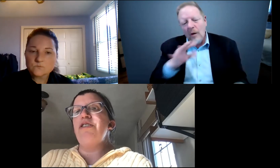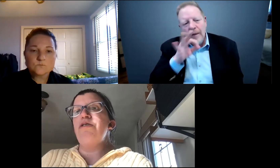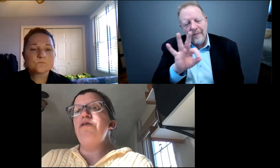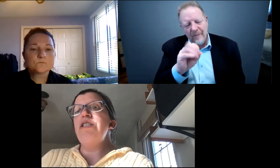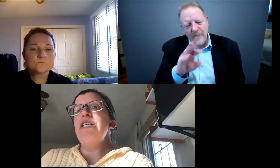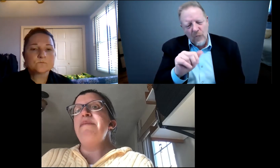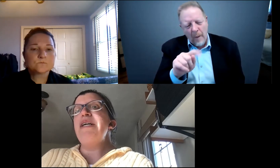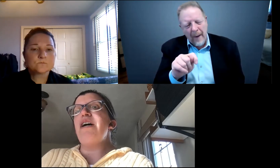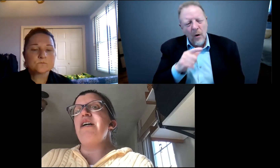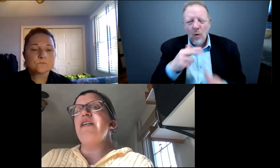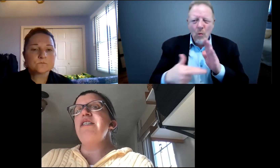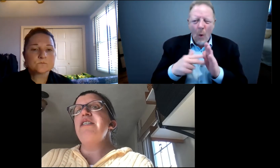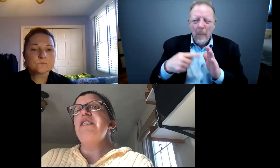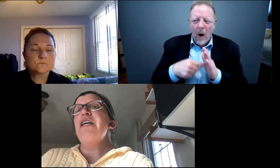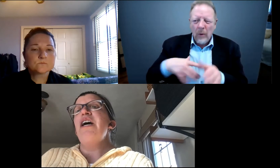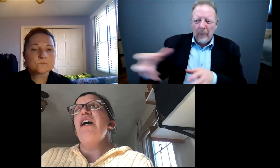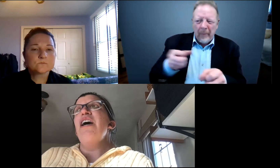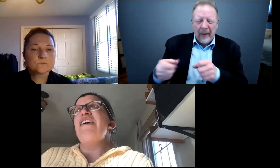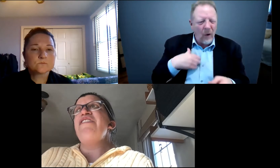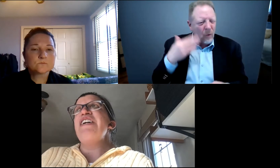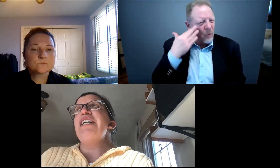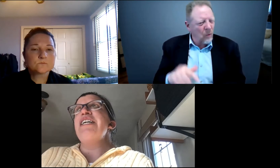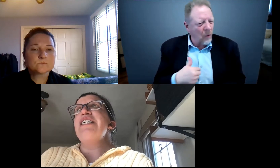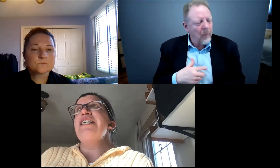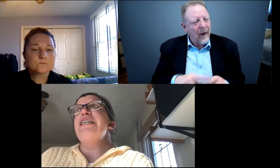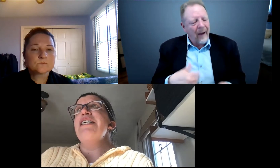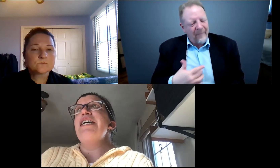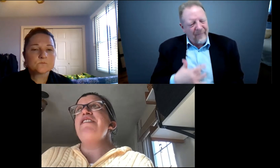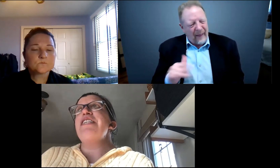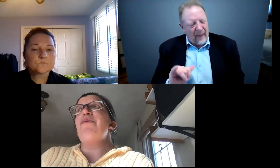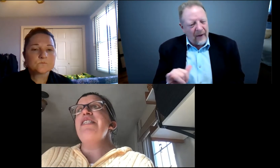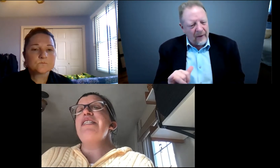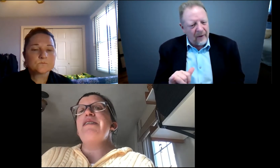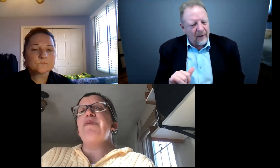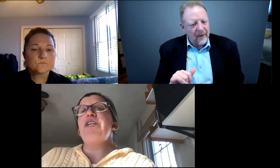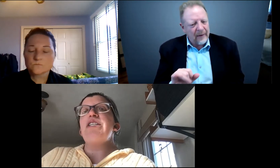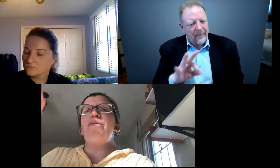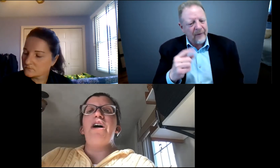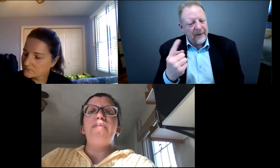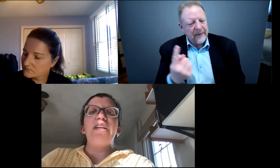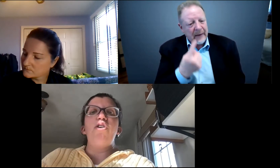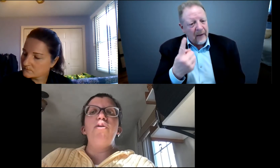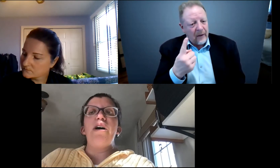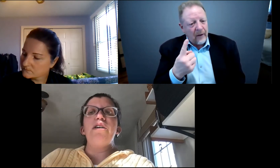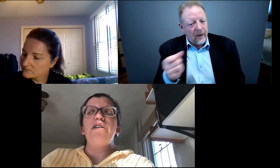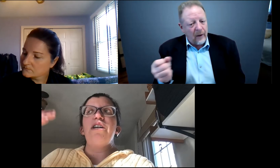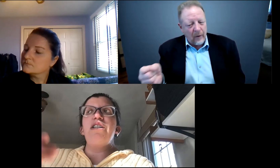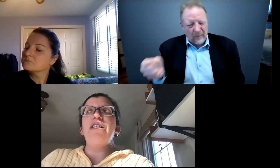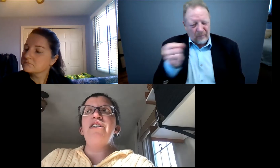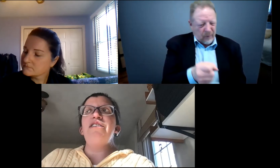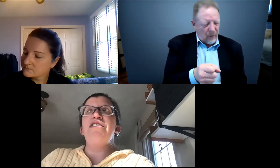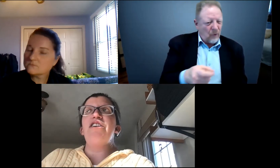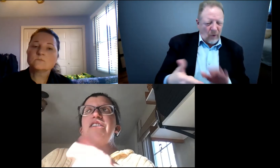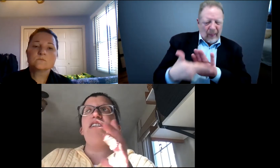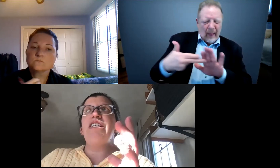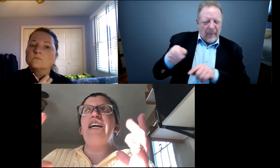can use, because I feel like if someone put someone up as a role model, and